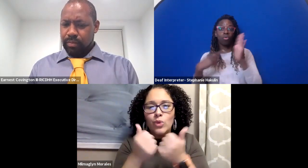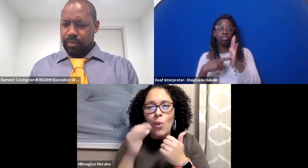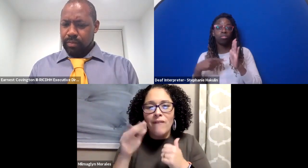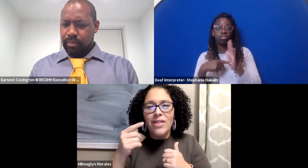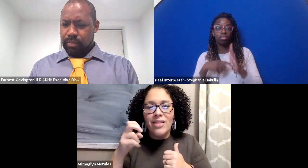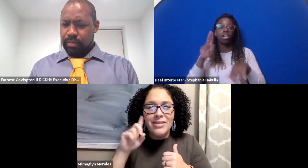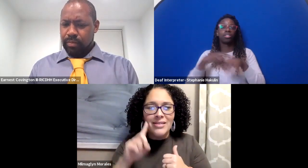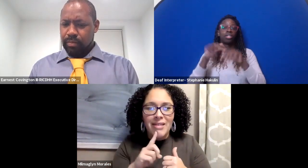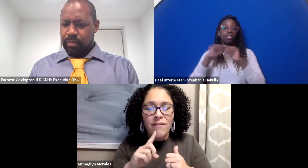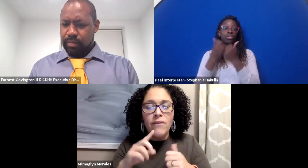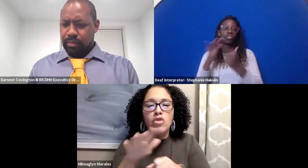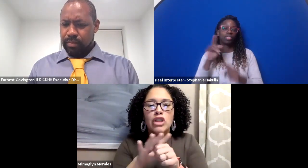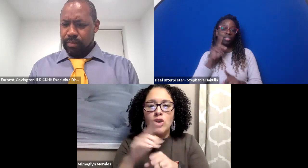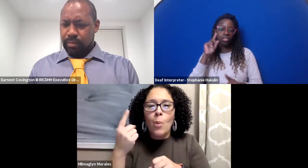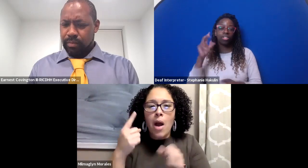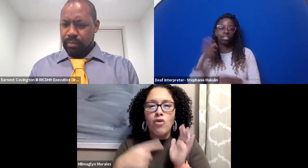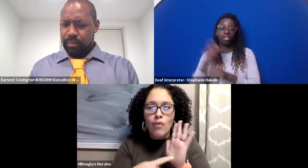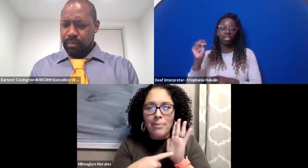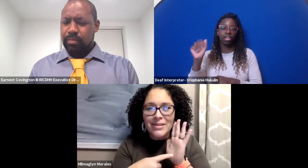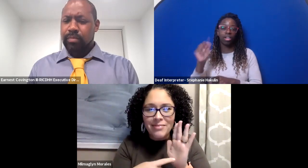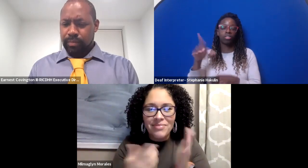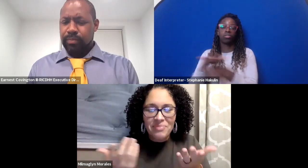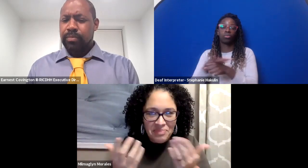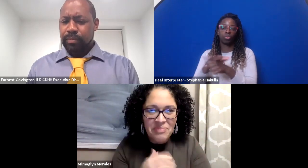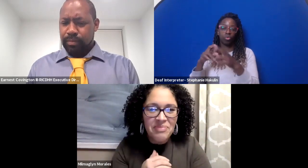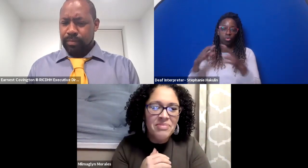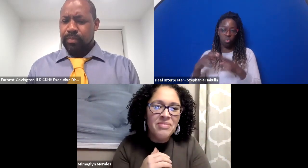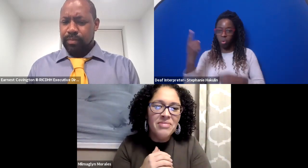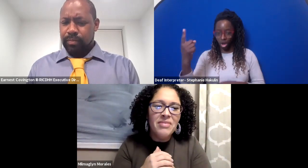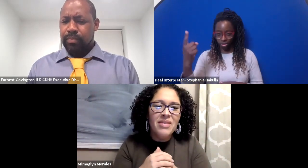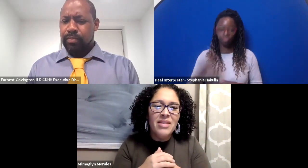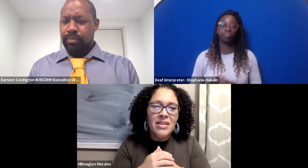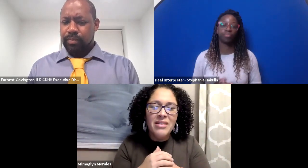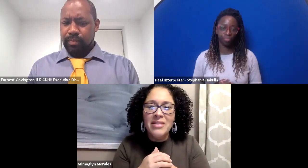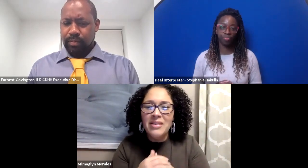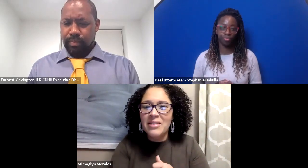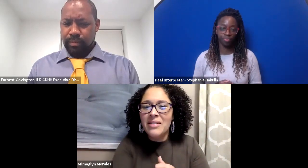have a role where I'm the National Association of the Deaf Region 1 representative.